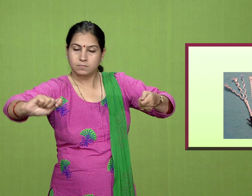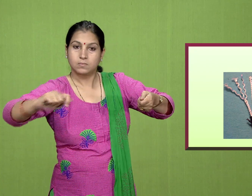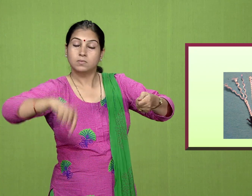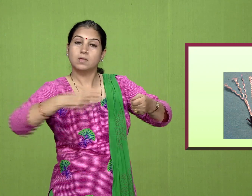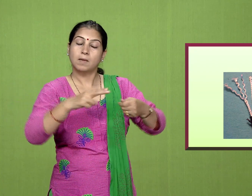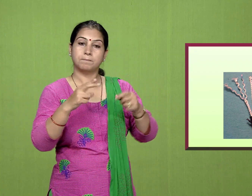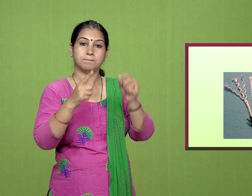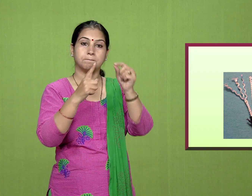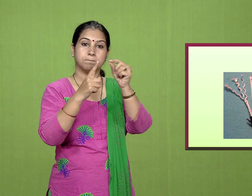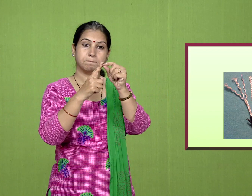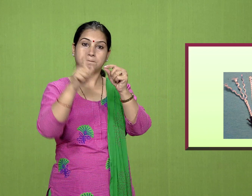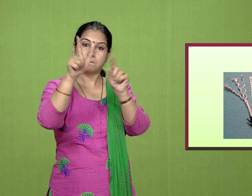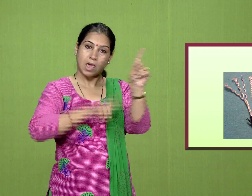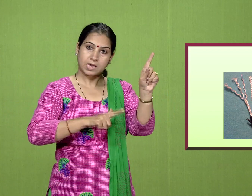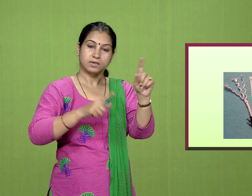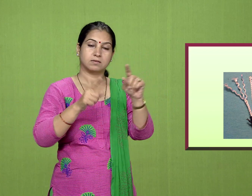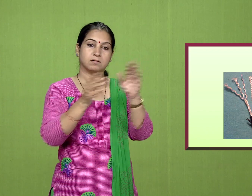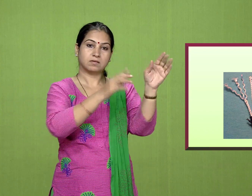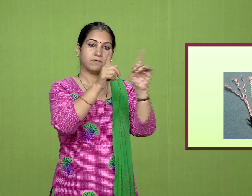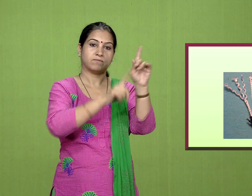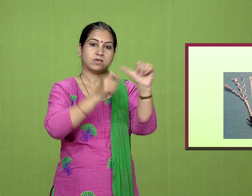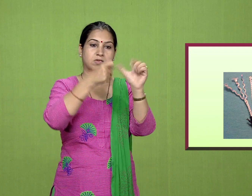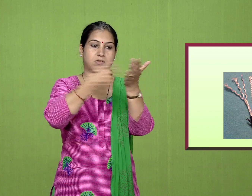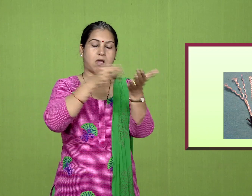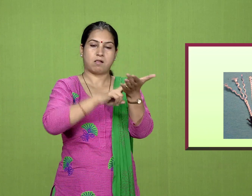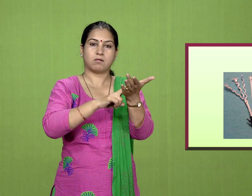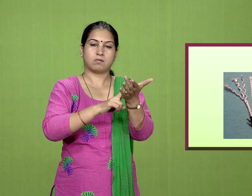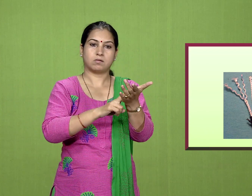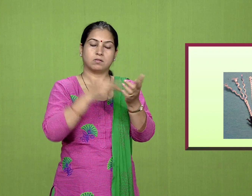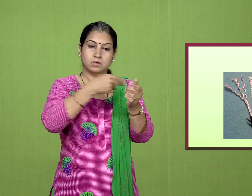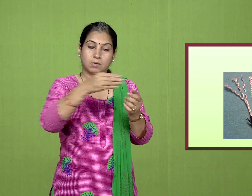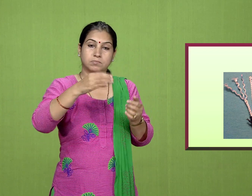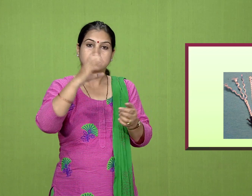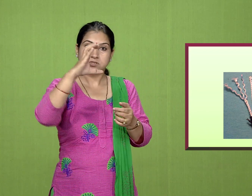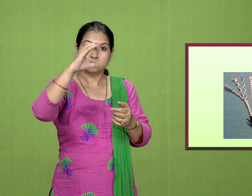ply yarns are twisted together to get a cord yarn.